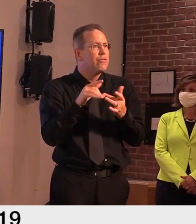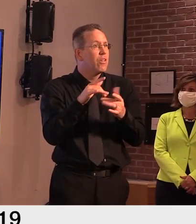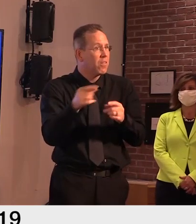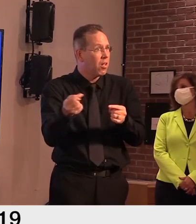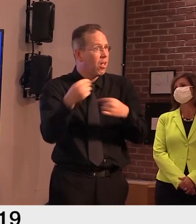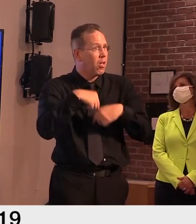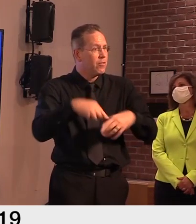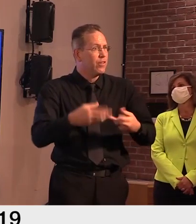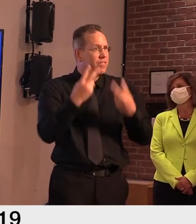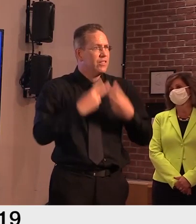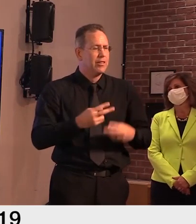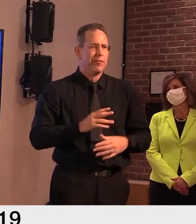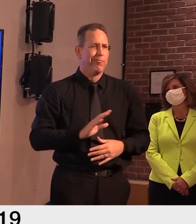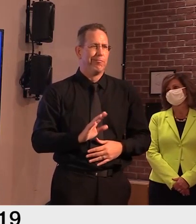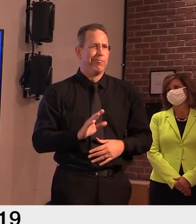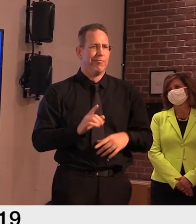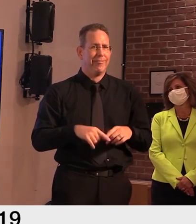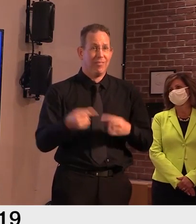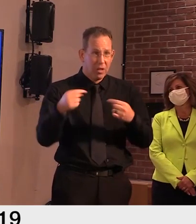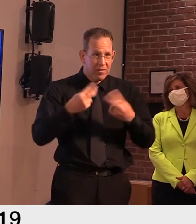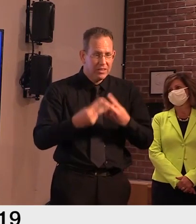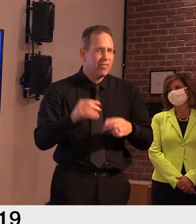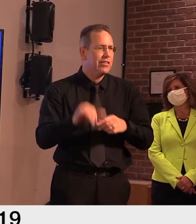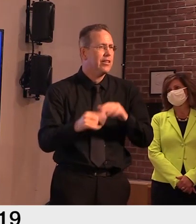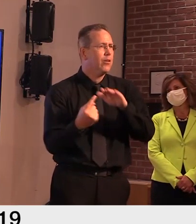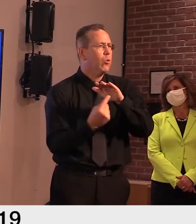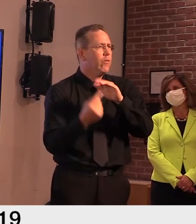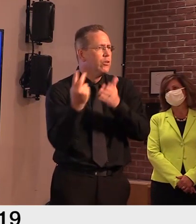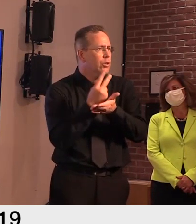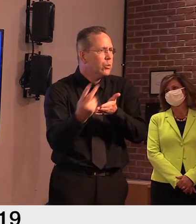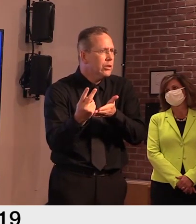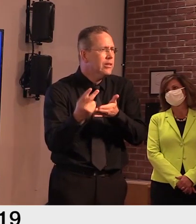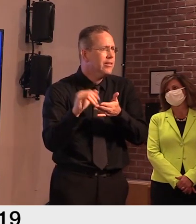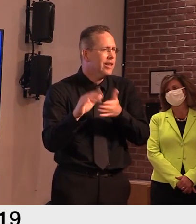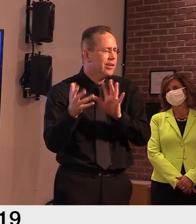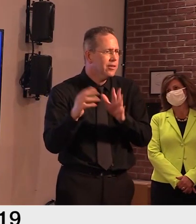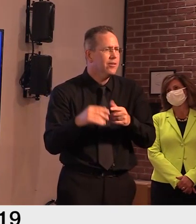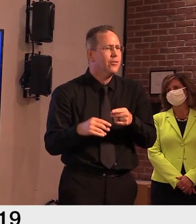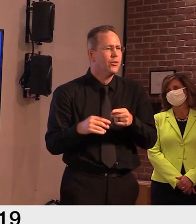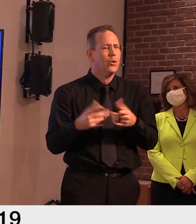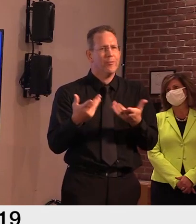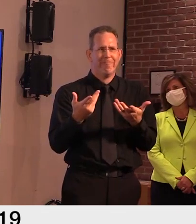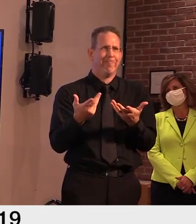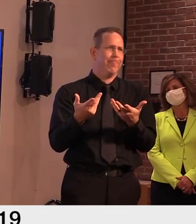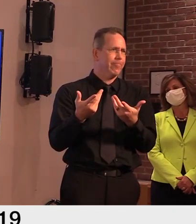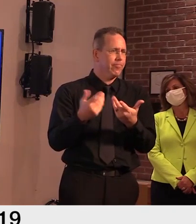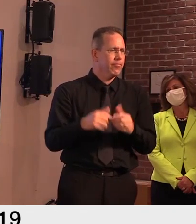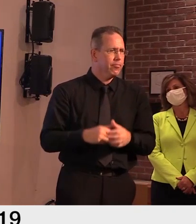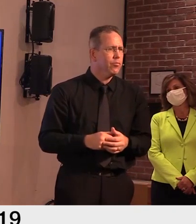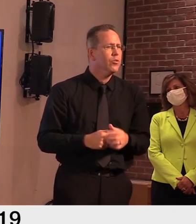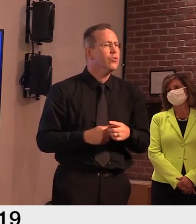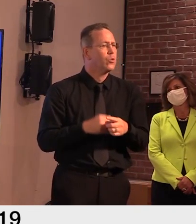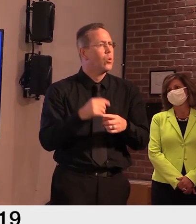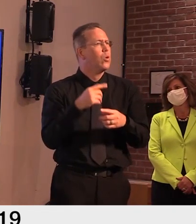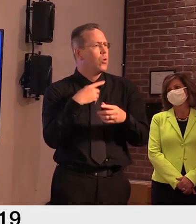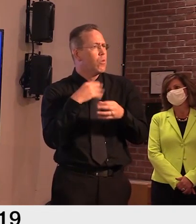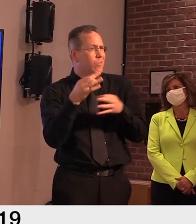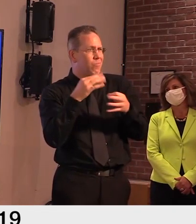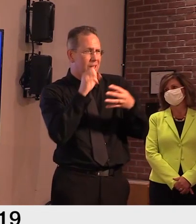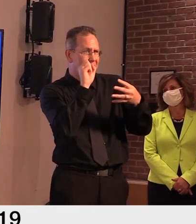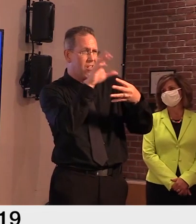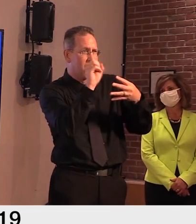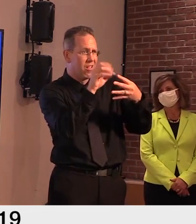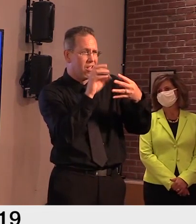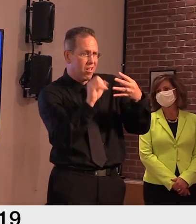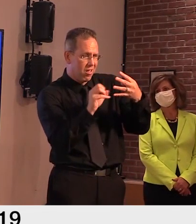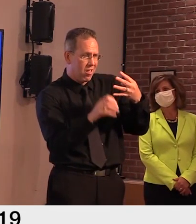in the process of being contained. So again, here you can see in Arizona, basically if we were to apply our travel metrics to them, none of them would meet